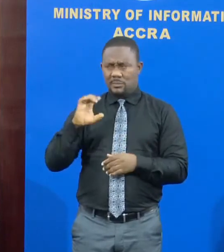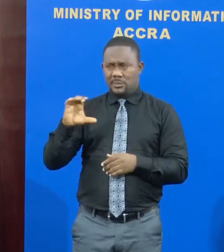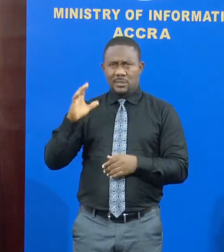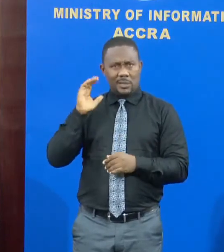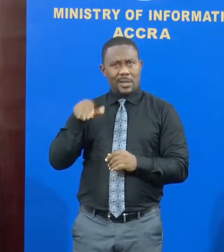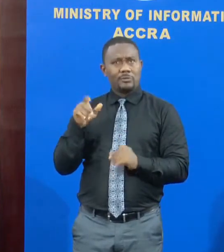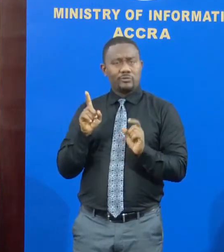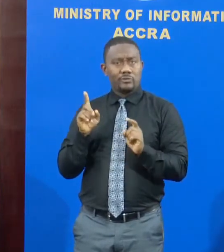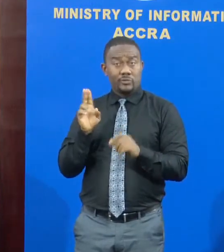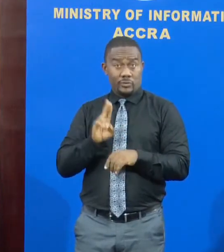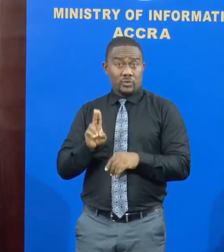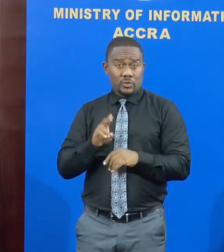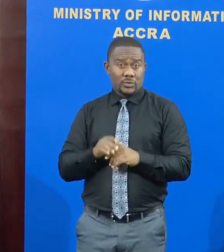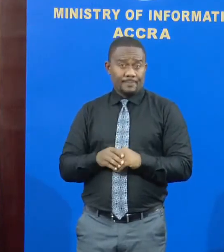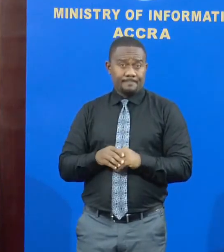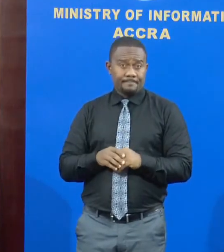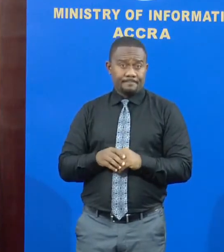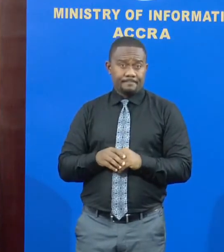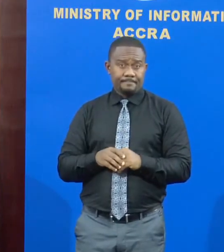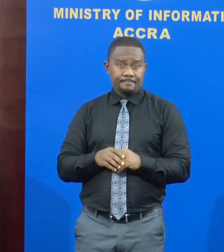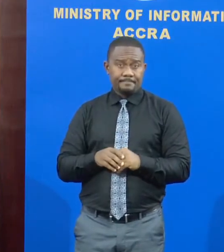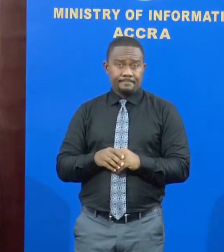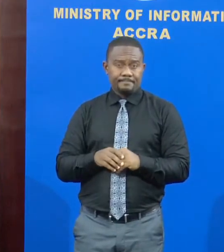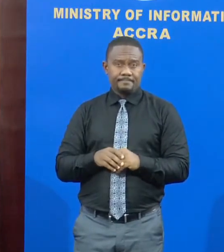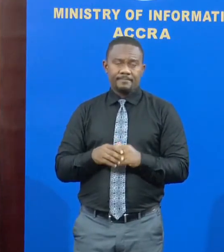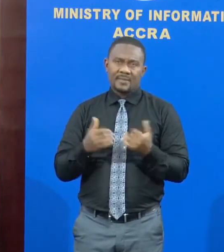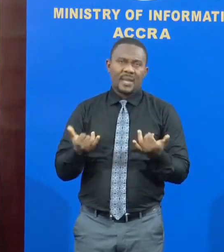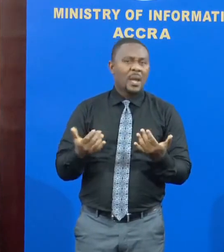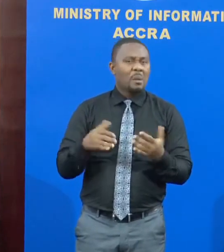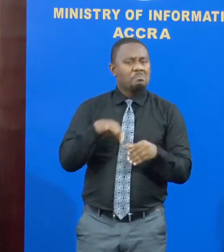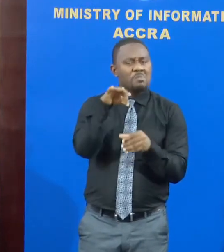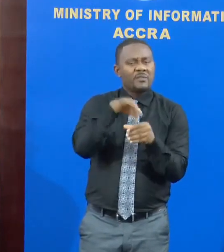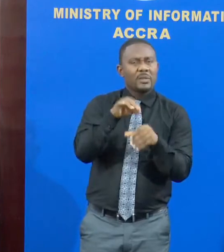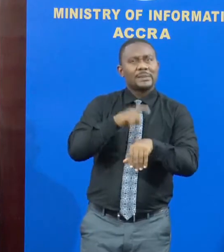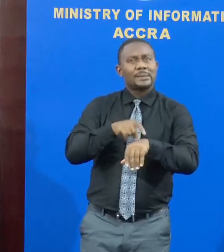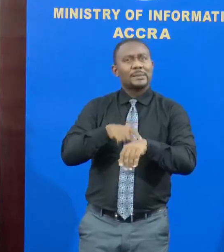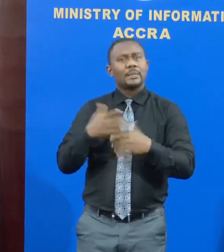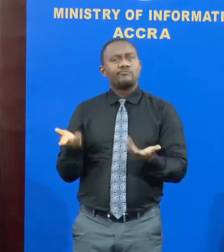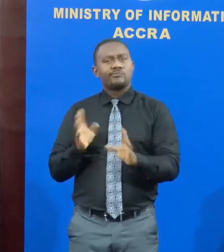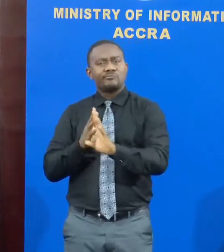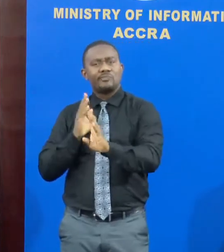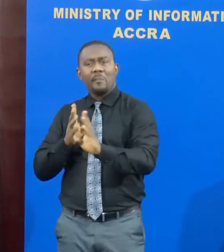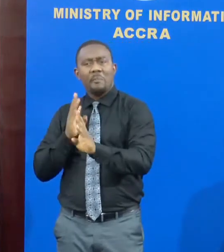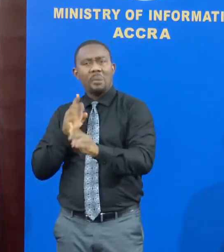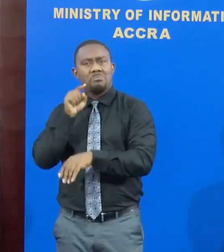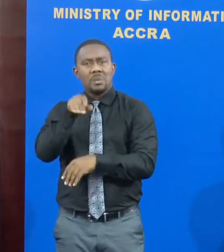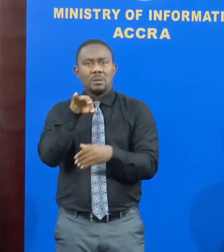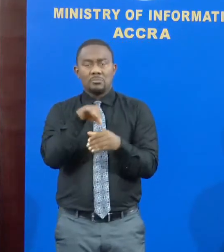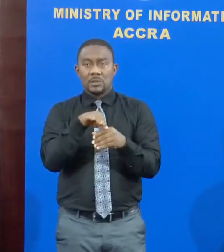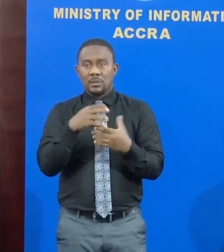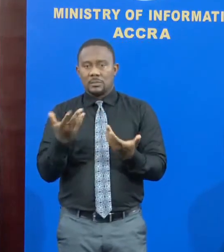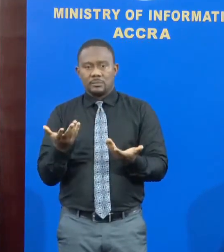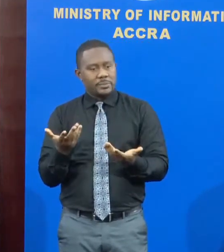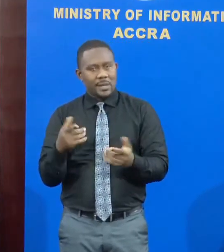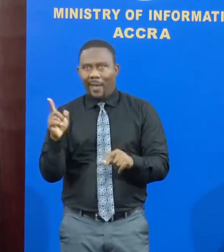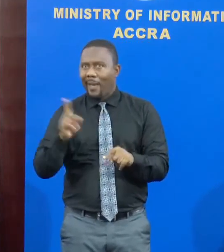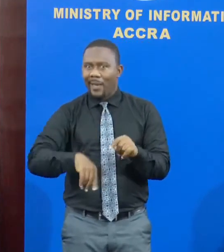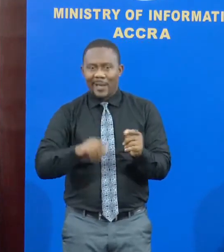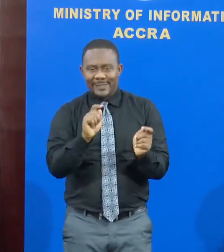Ghana currently employs the passive voting system, which has limited opportunities for amendments and